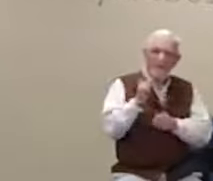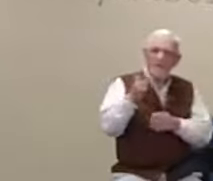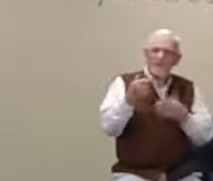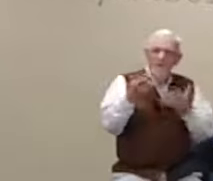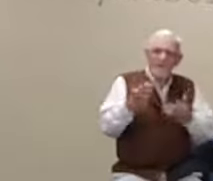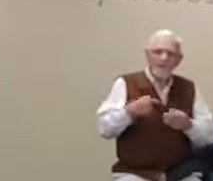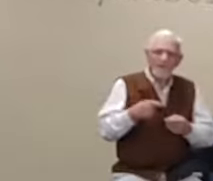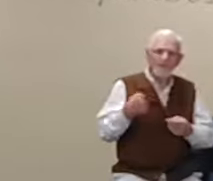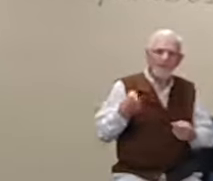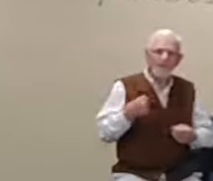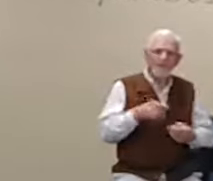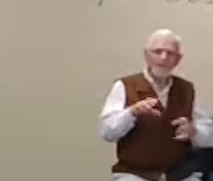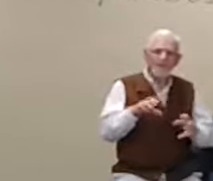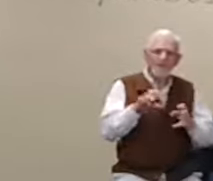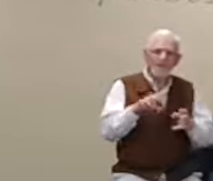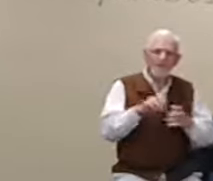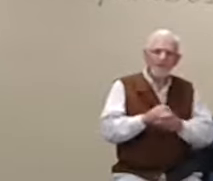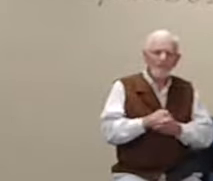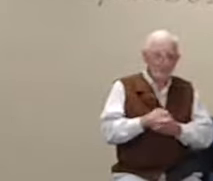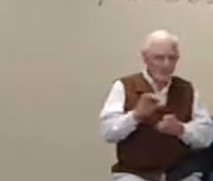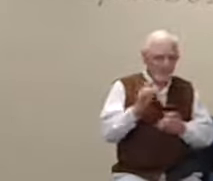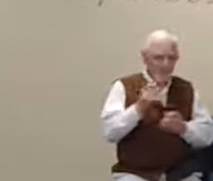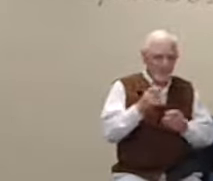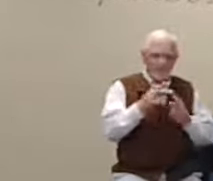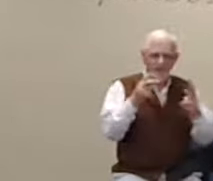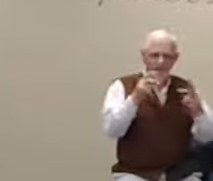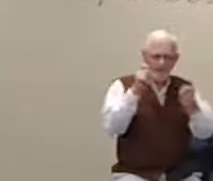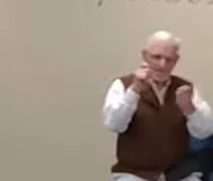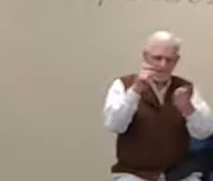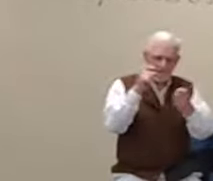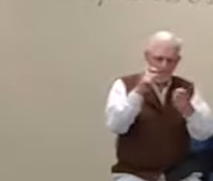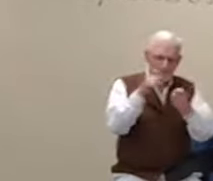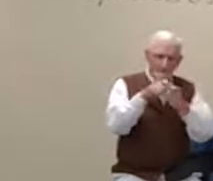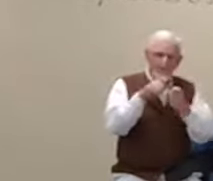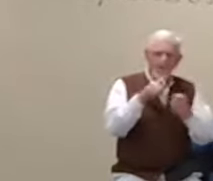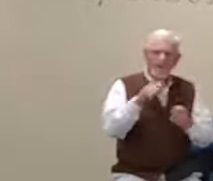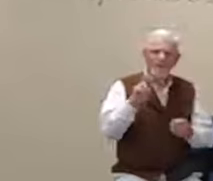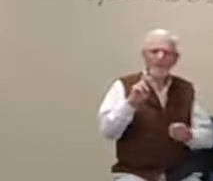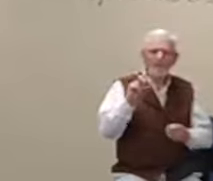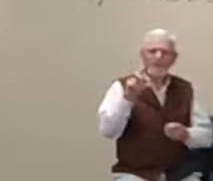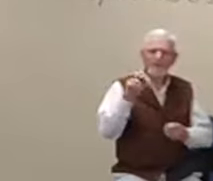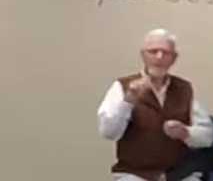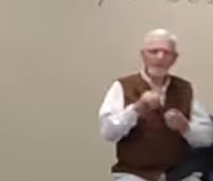me to do," he's being very specific in regards to the 12.